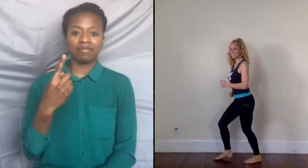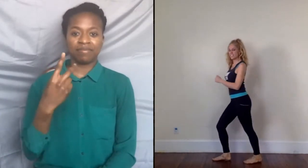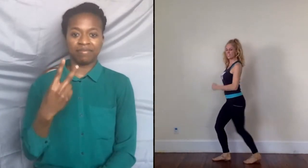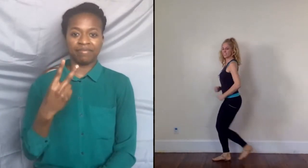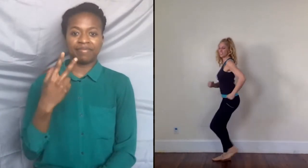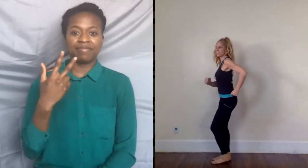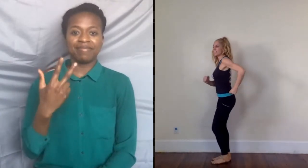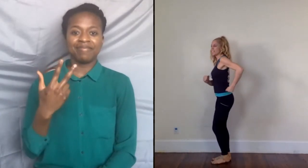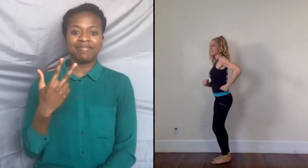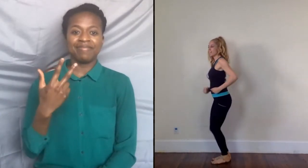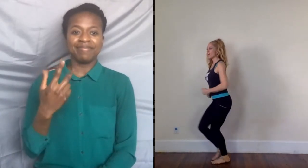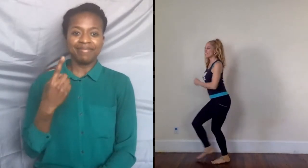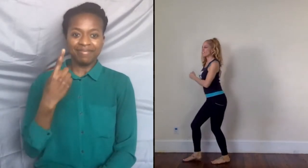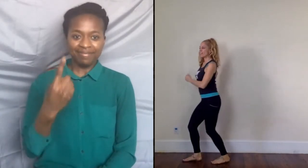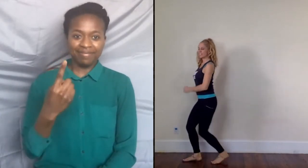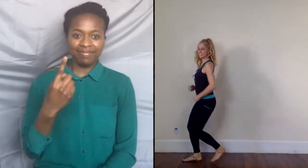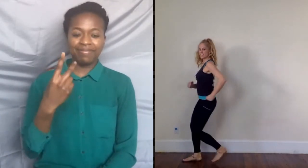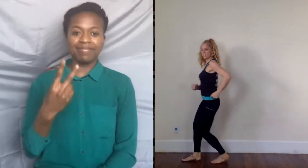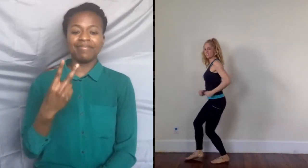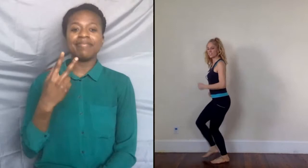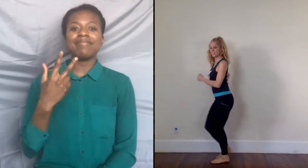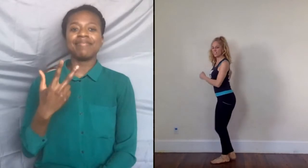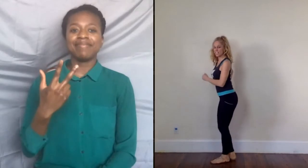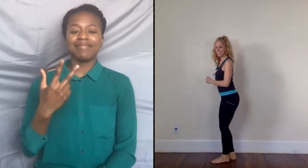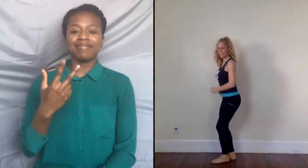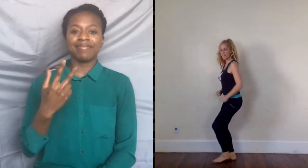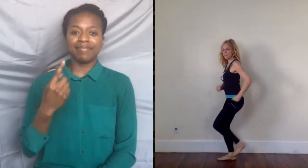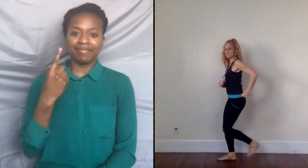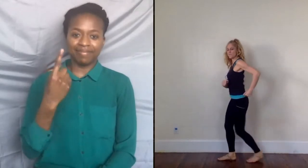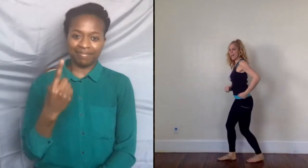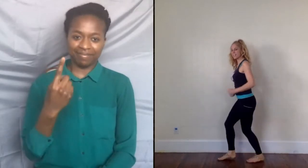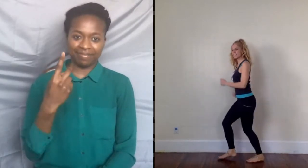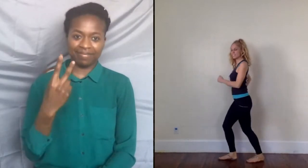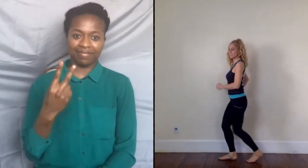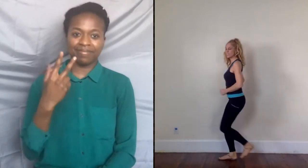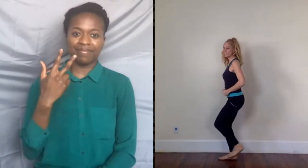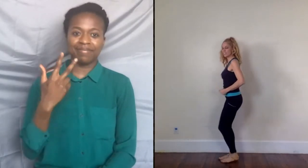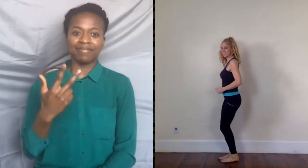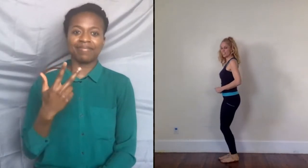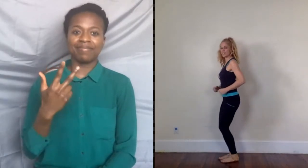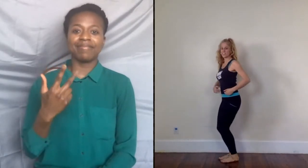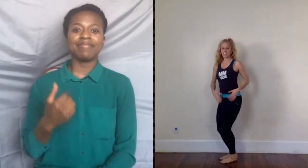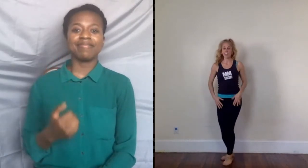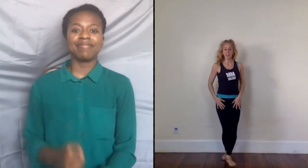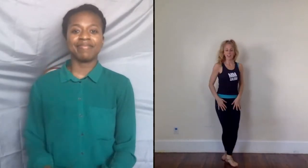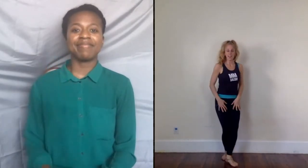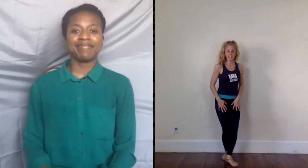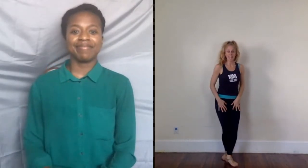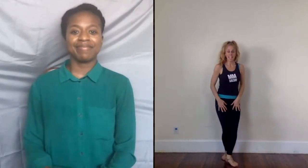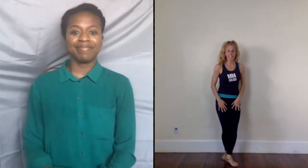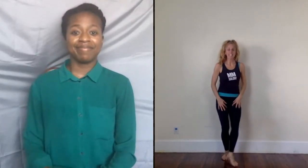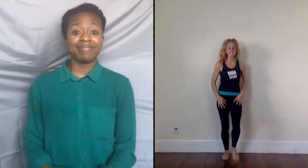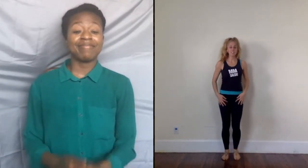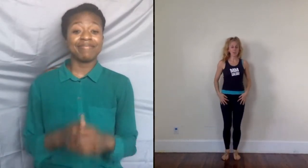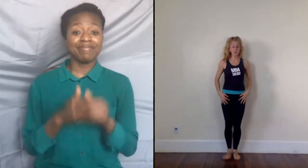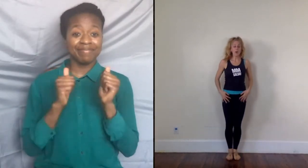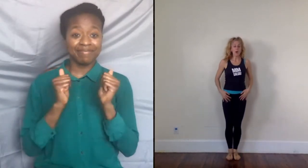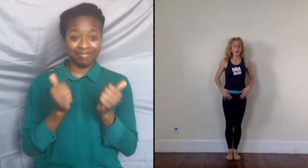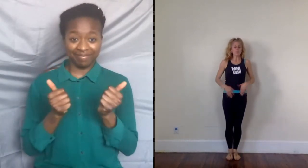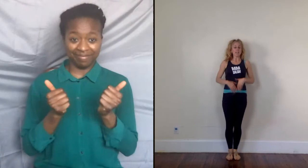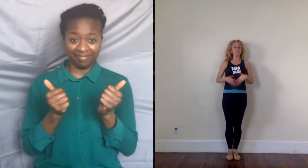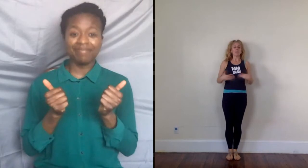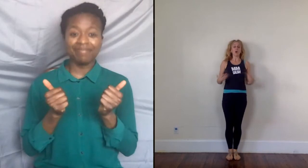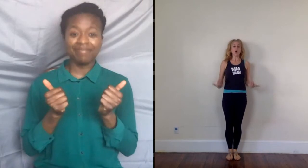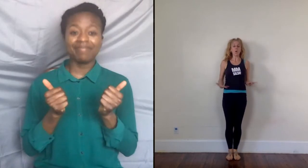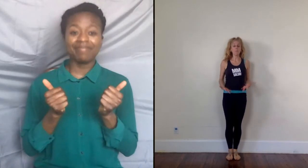back, 2, 3. 1, 2, 3, and back, 2, 3. Okay, so